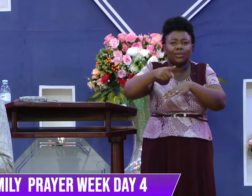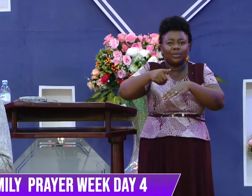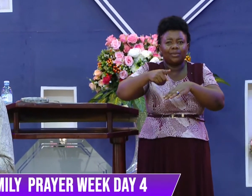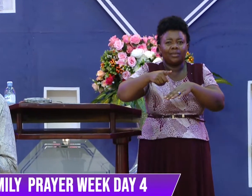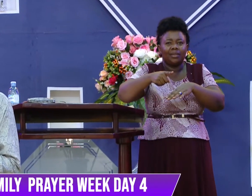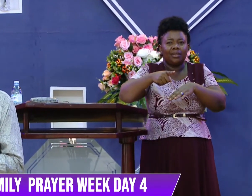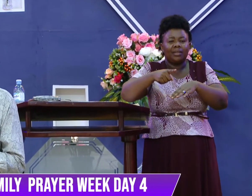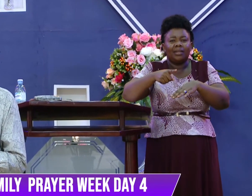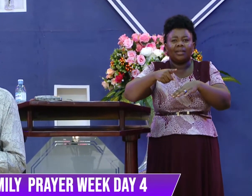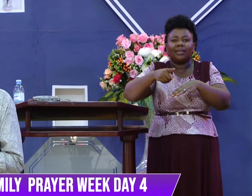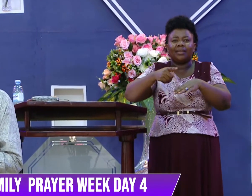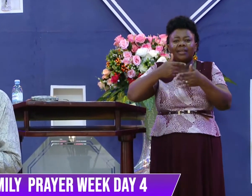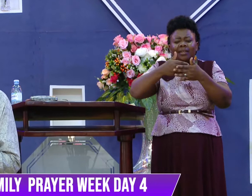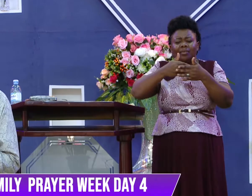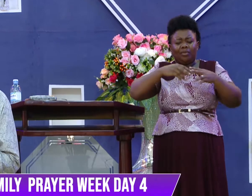sends